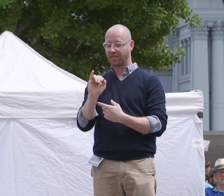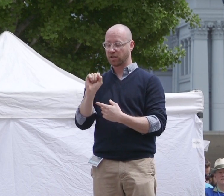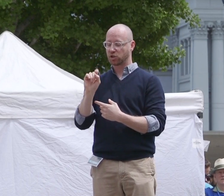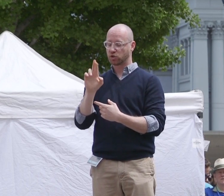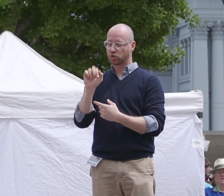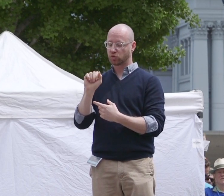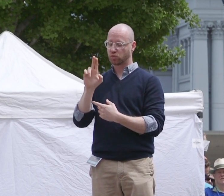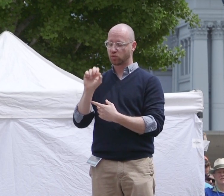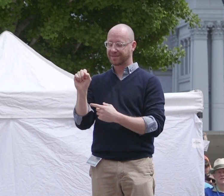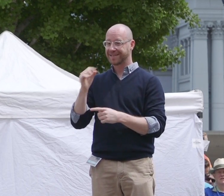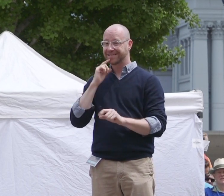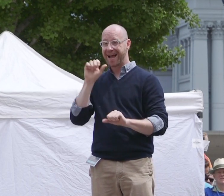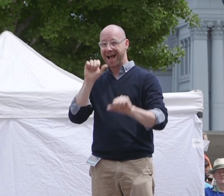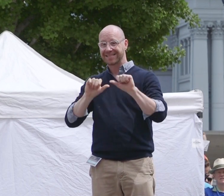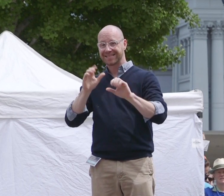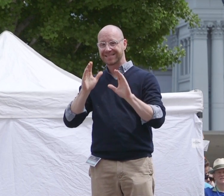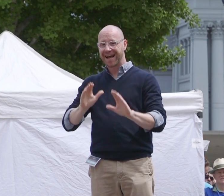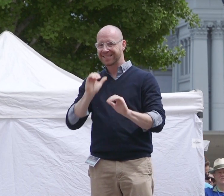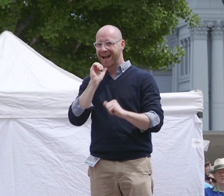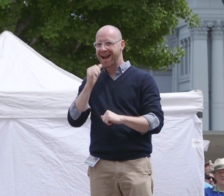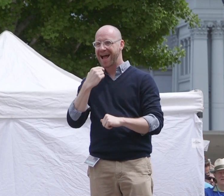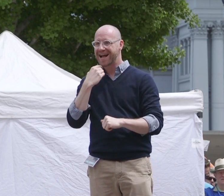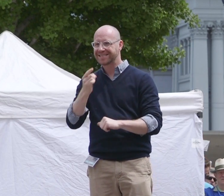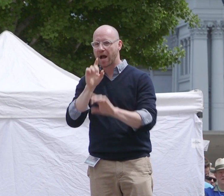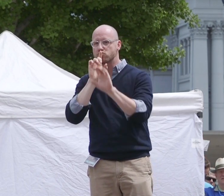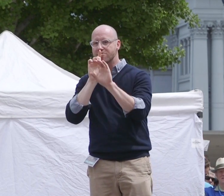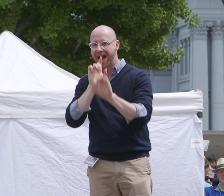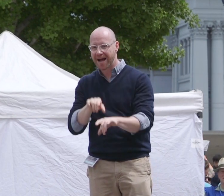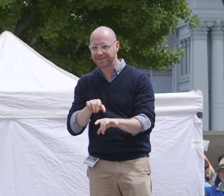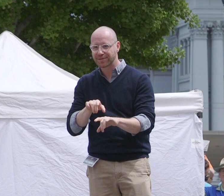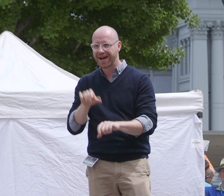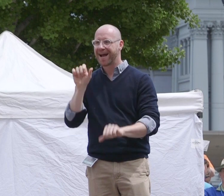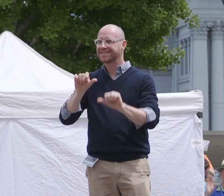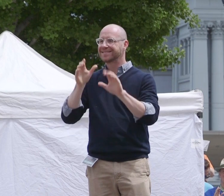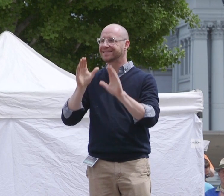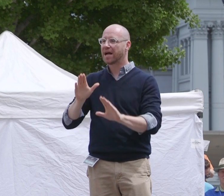the one who asks the right questions."